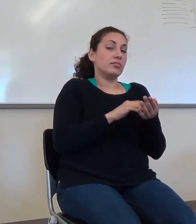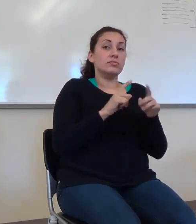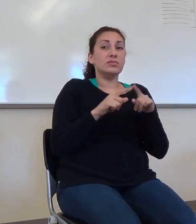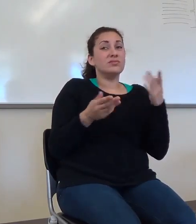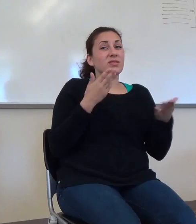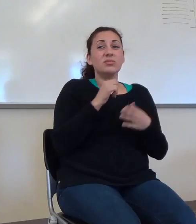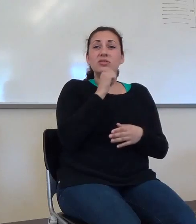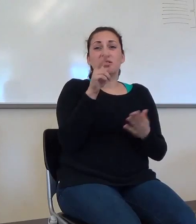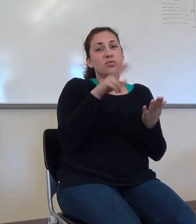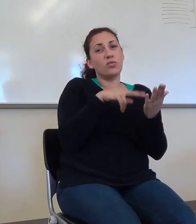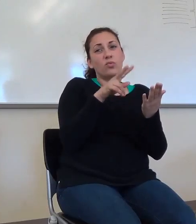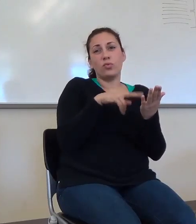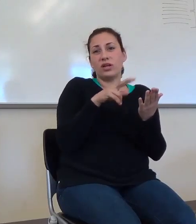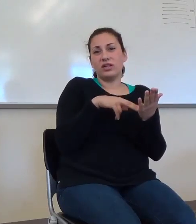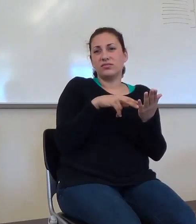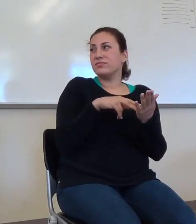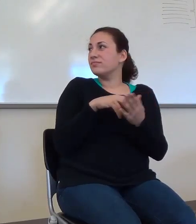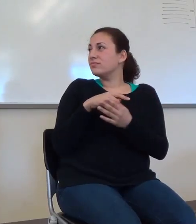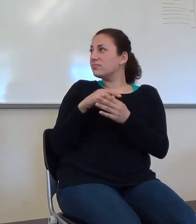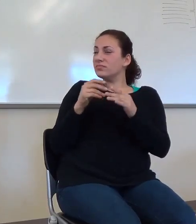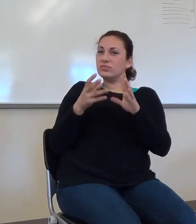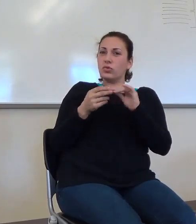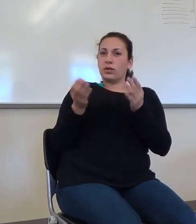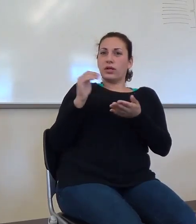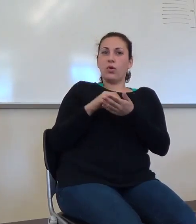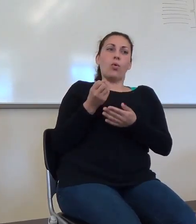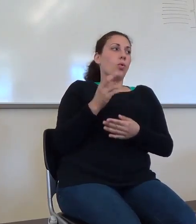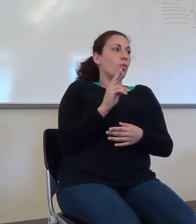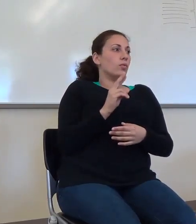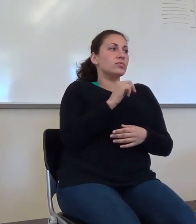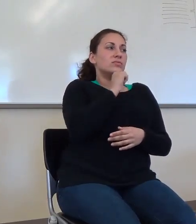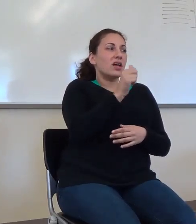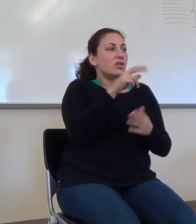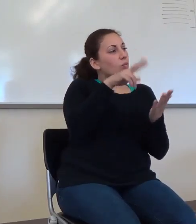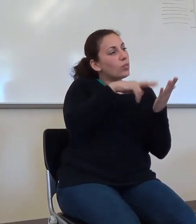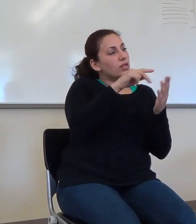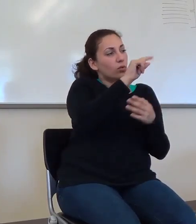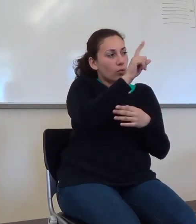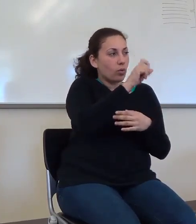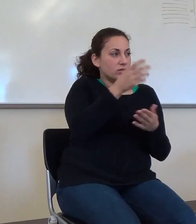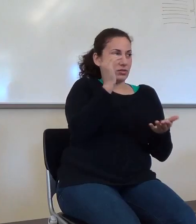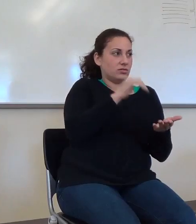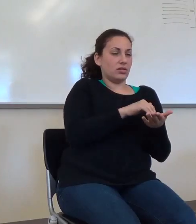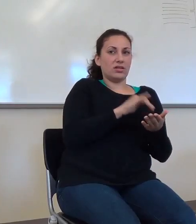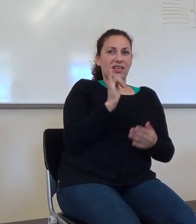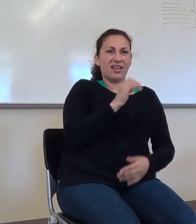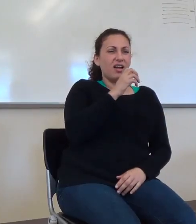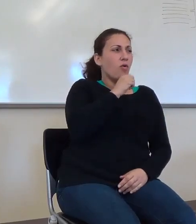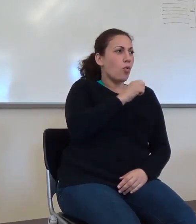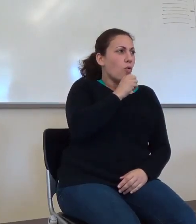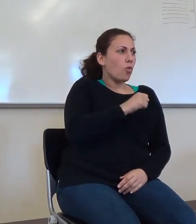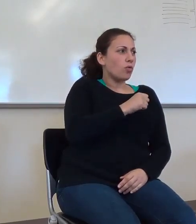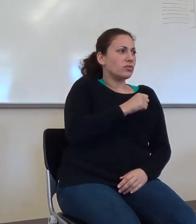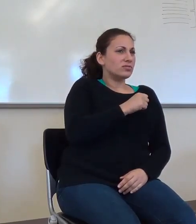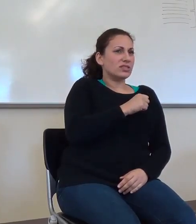back to this question. We probably won't come back to the question of how old is the Mennonite religion? Is it as old as